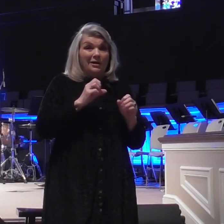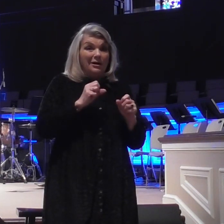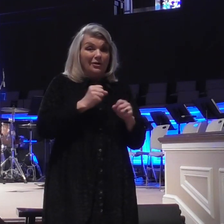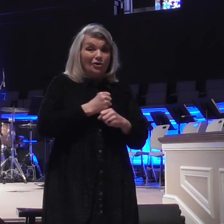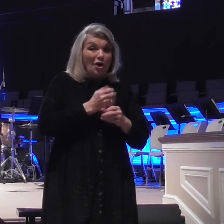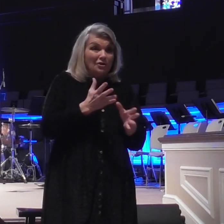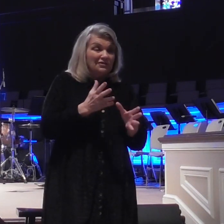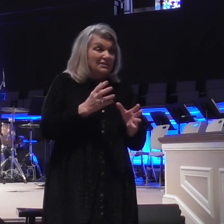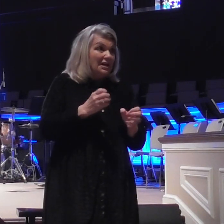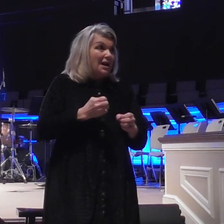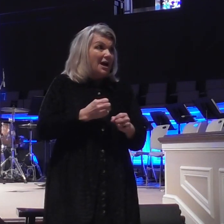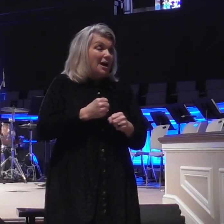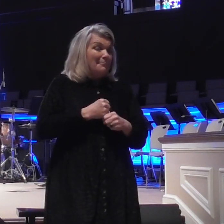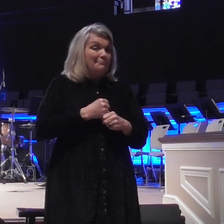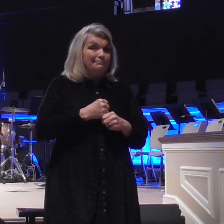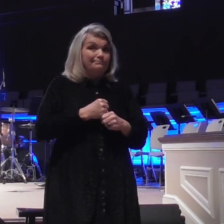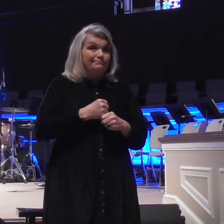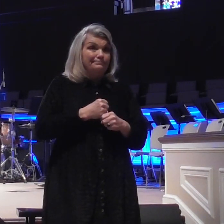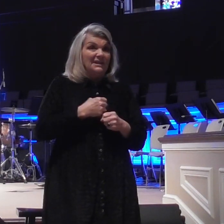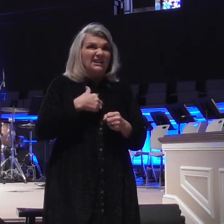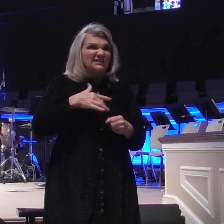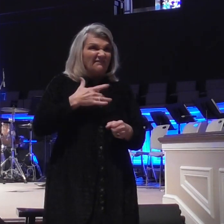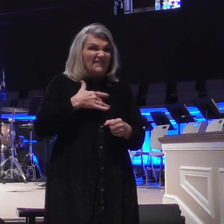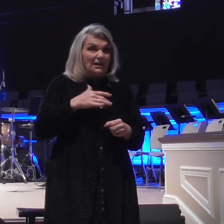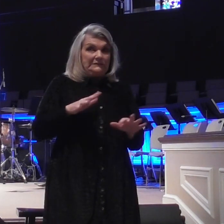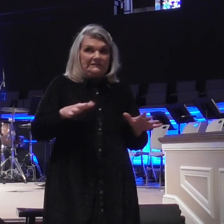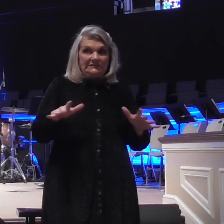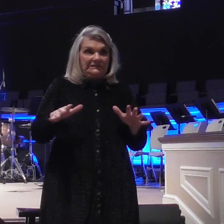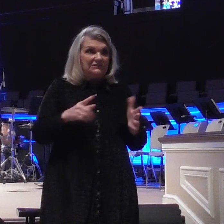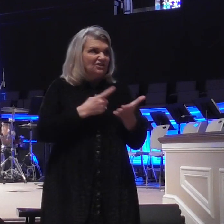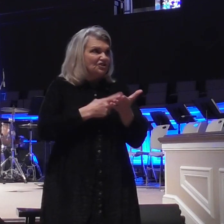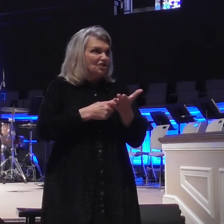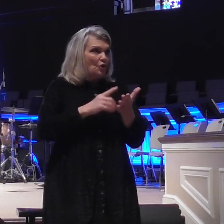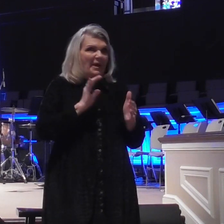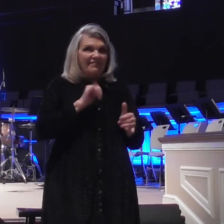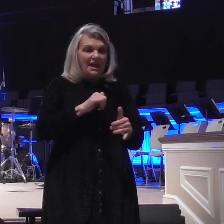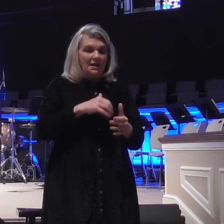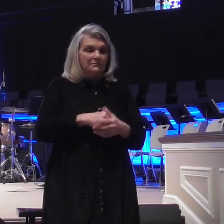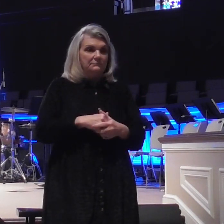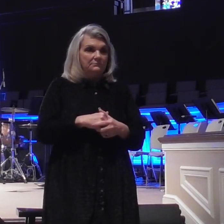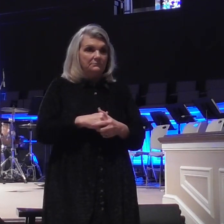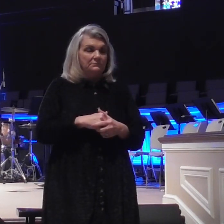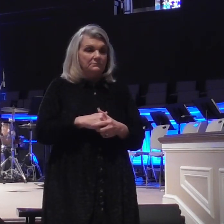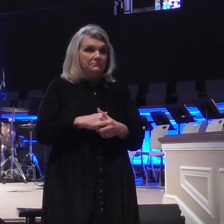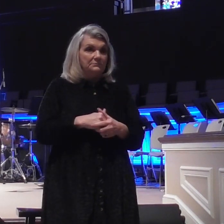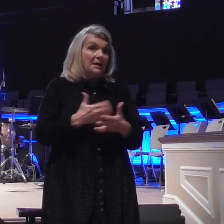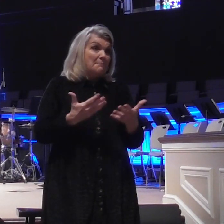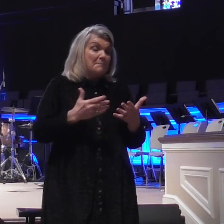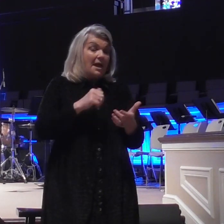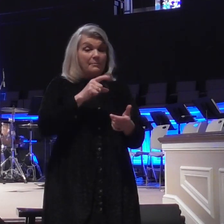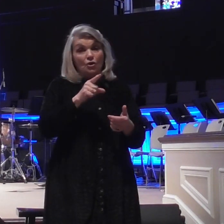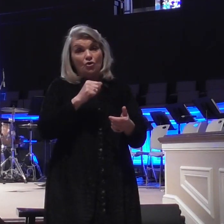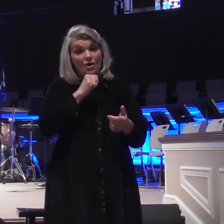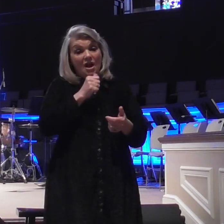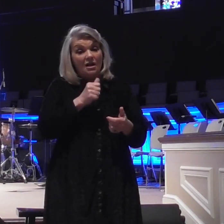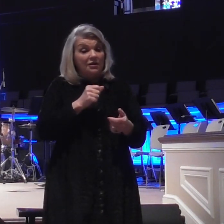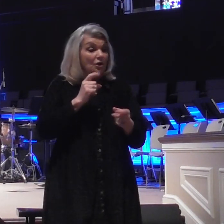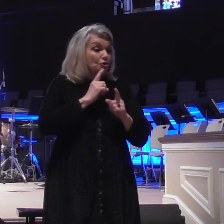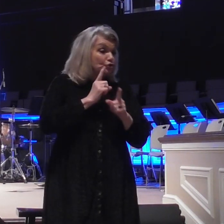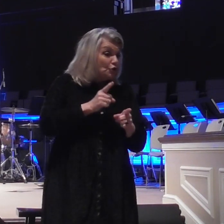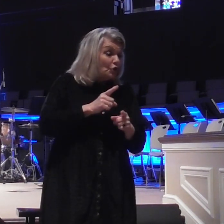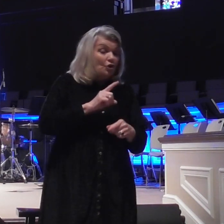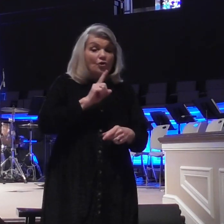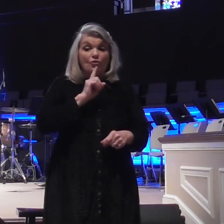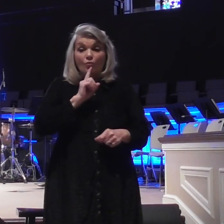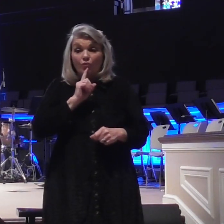array of emotions in you. And maybe this morning, you're not sure about all that sort of thing. What should be the right answer? What's the